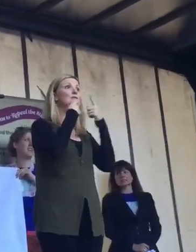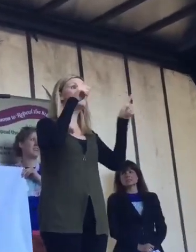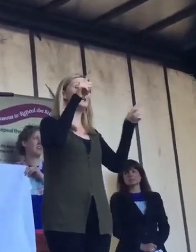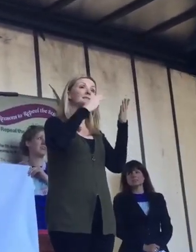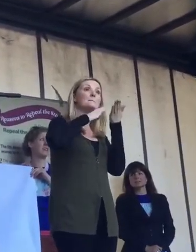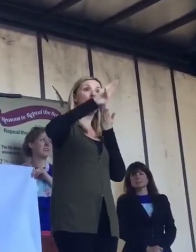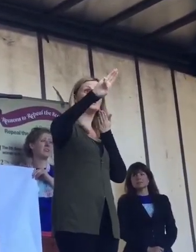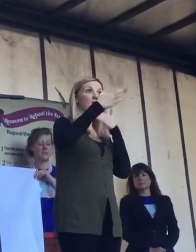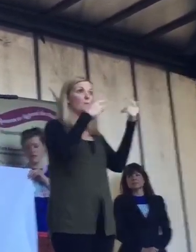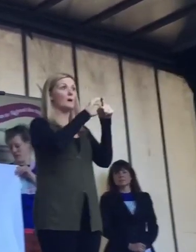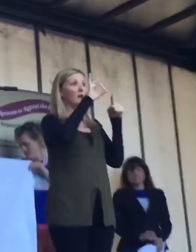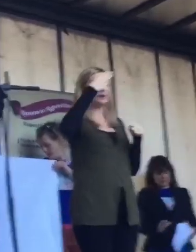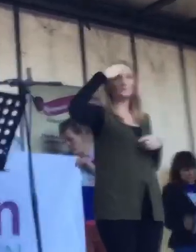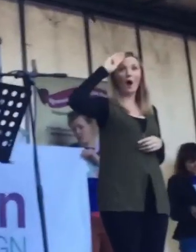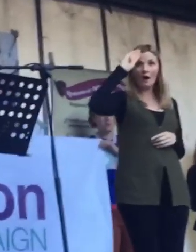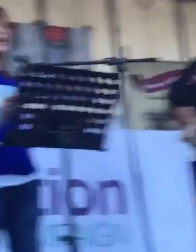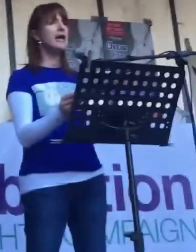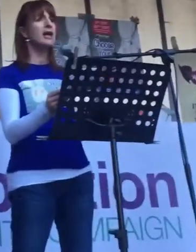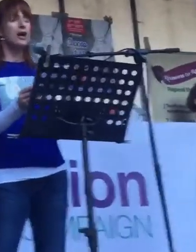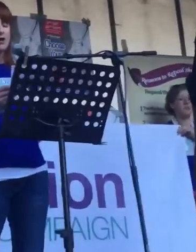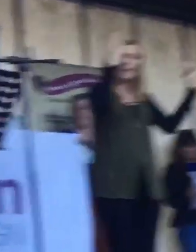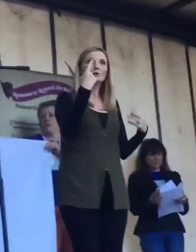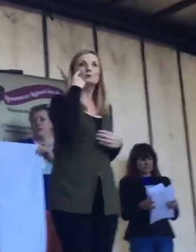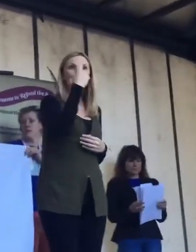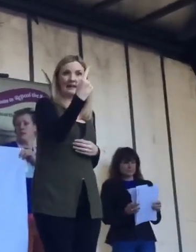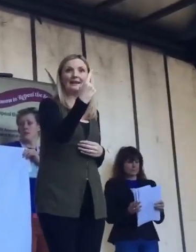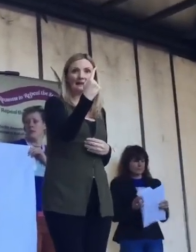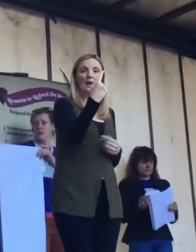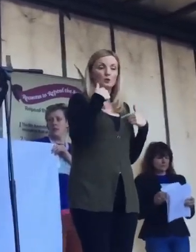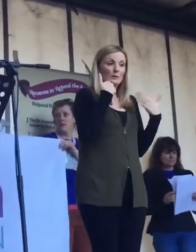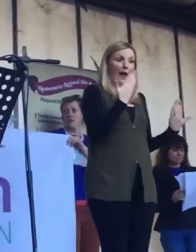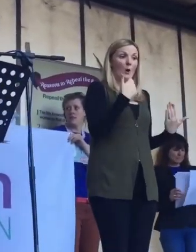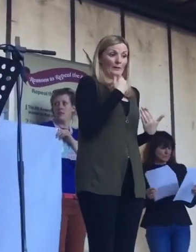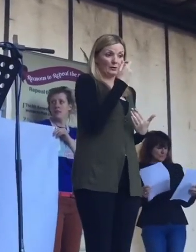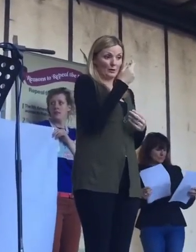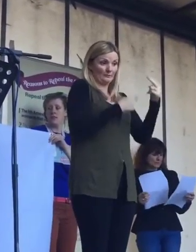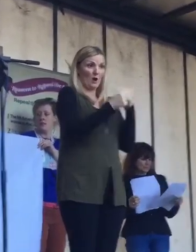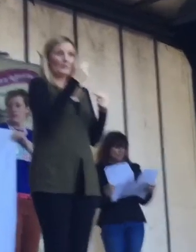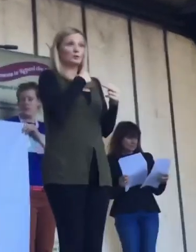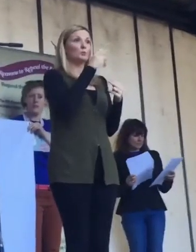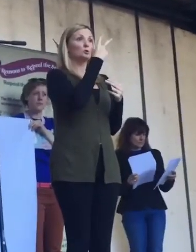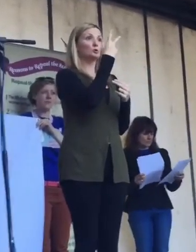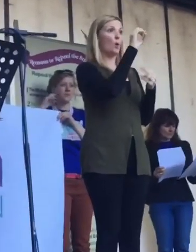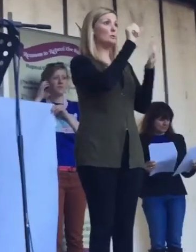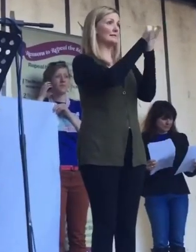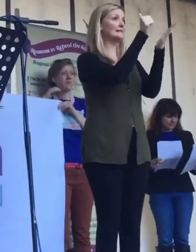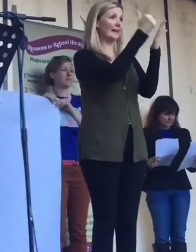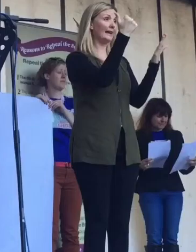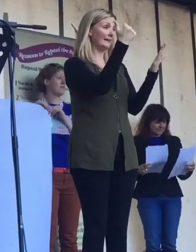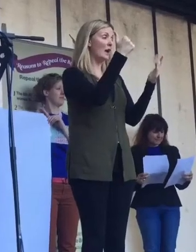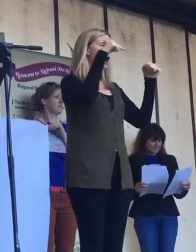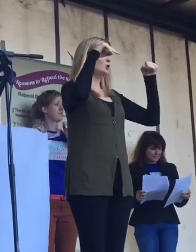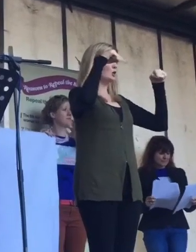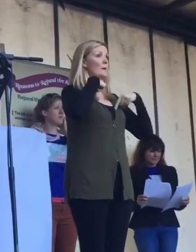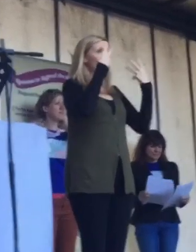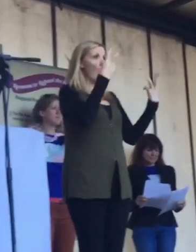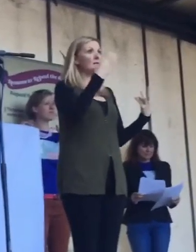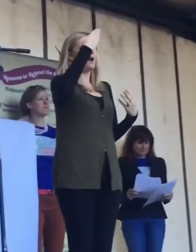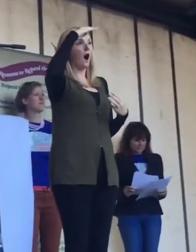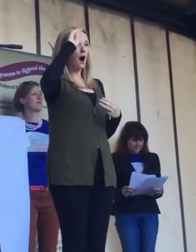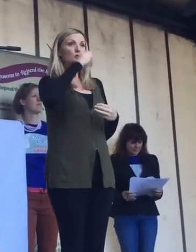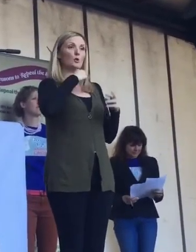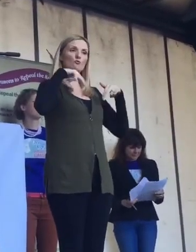the type of Ireland that you want to see as we approach 2016. An Ireland which